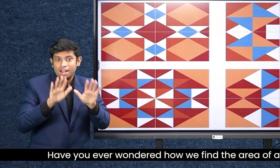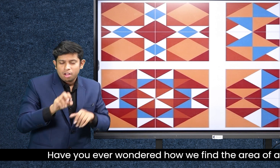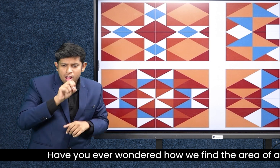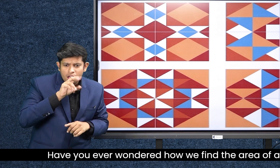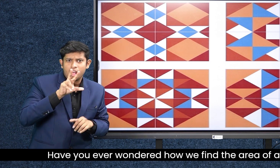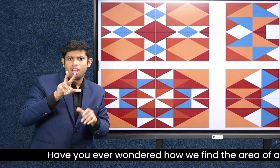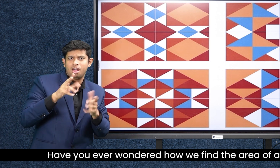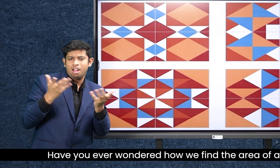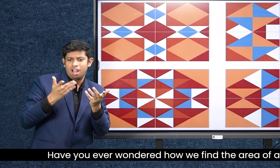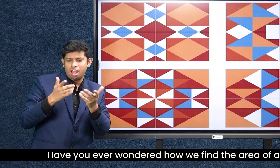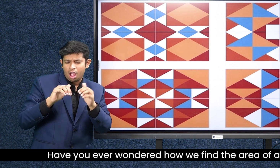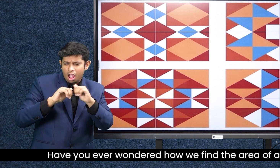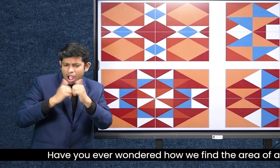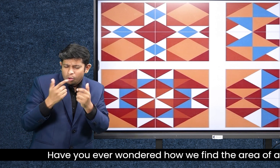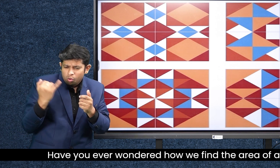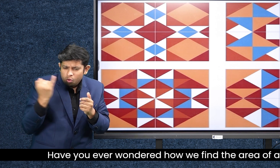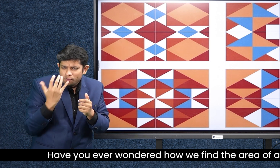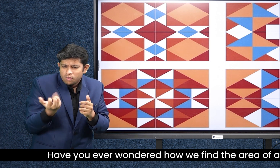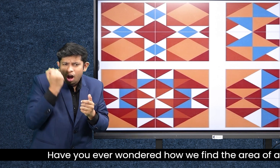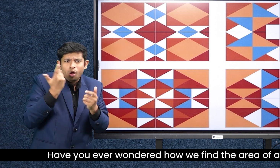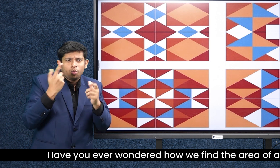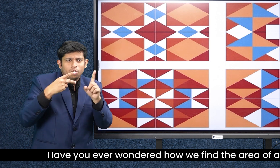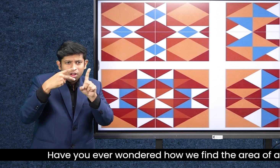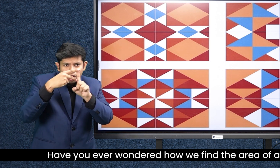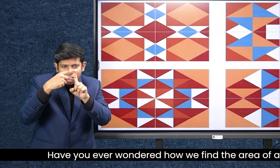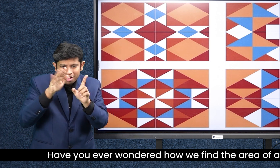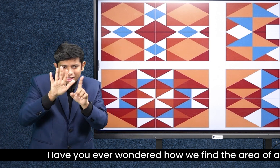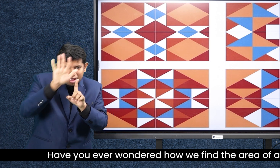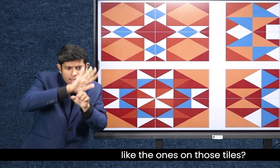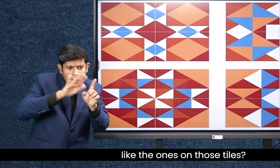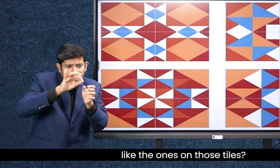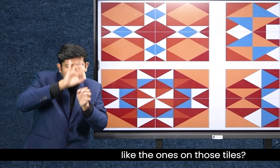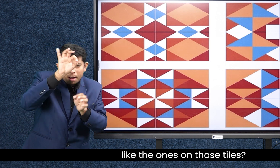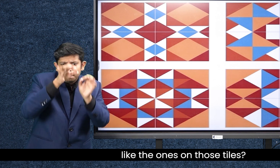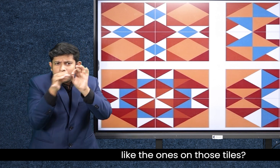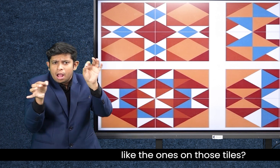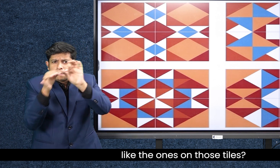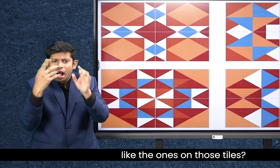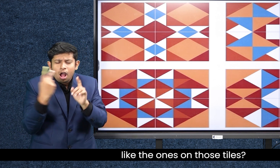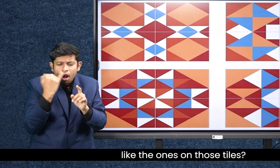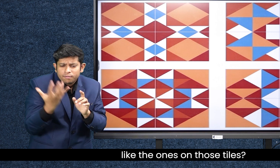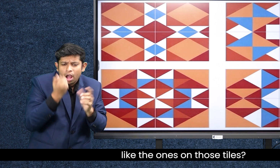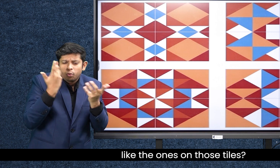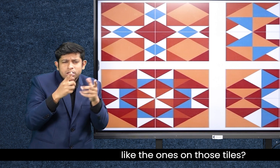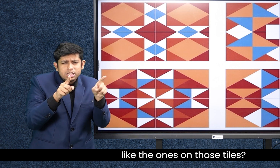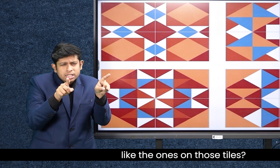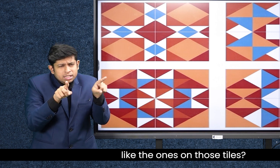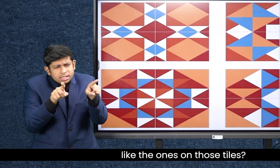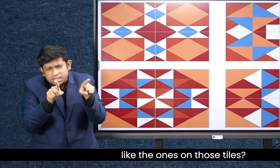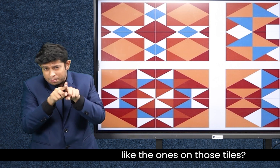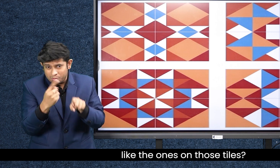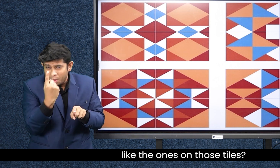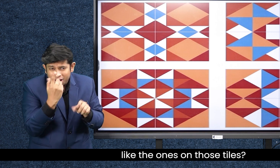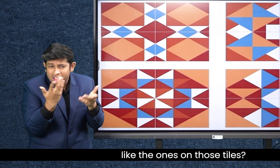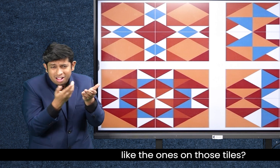Have you ever wondered how we find the area of a triangle like the ones on those tiles?